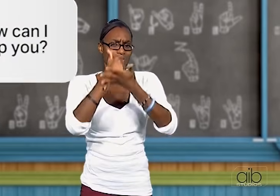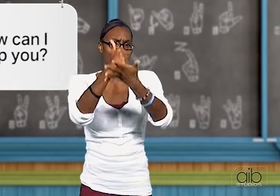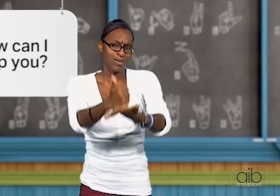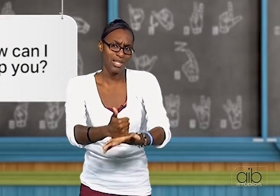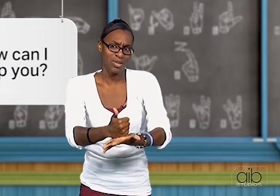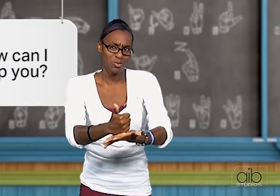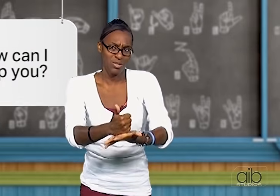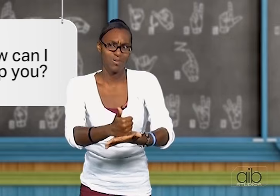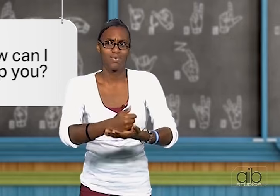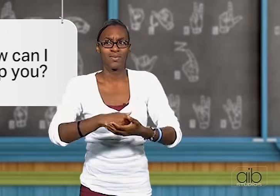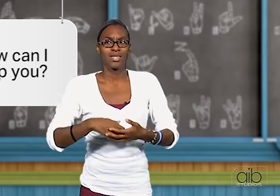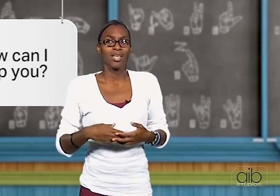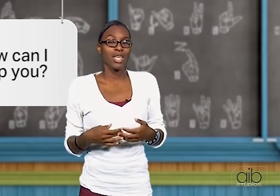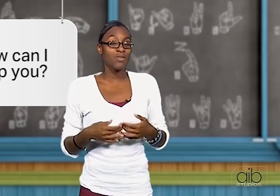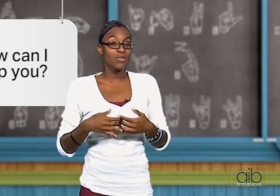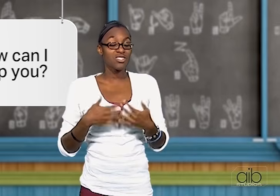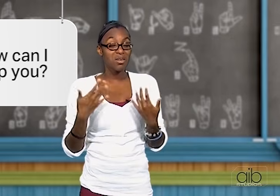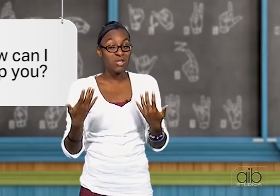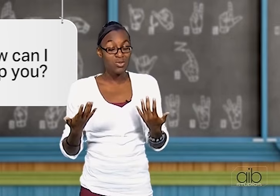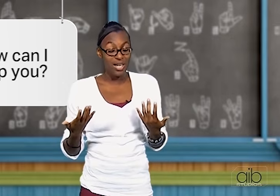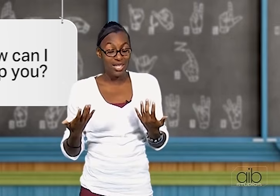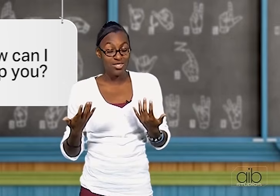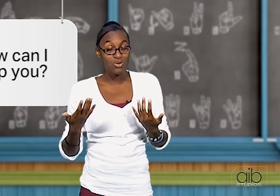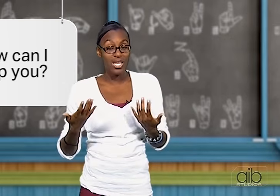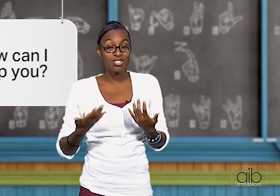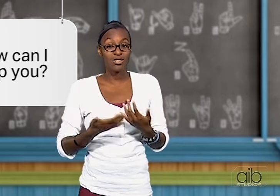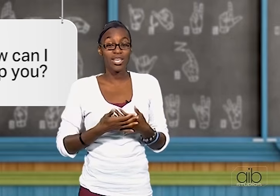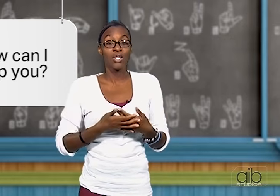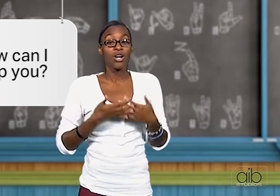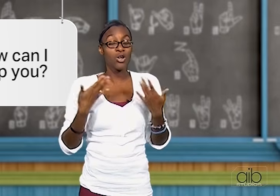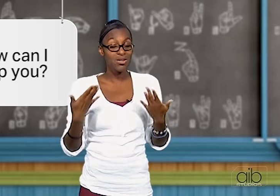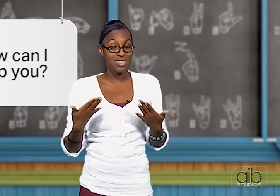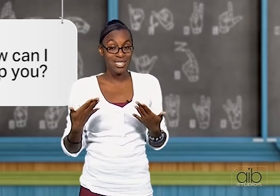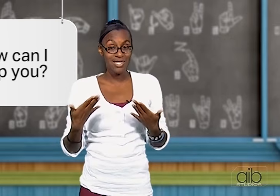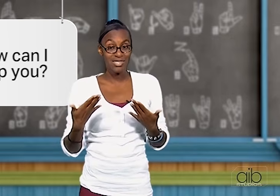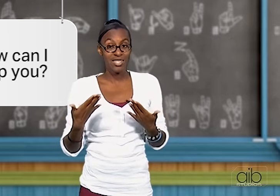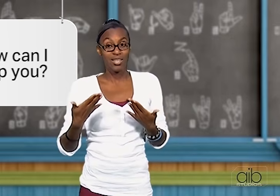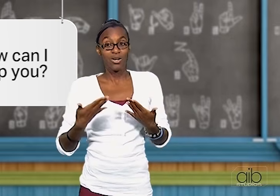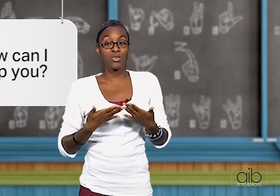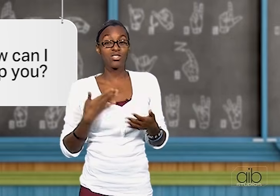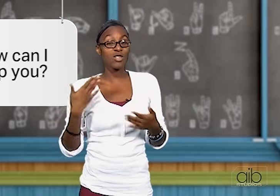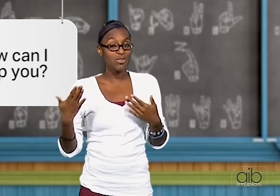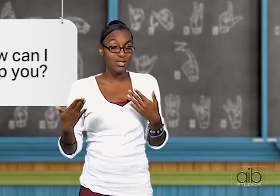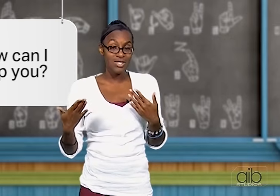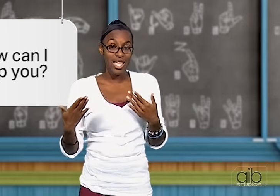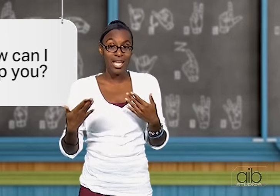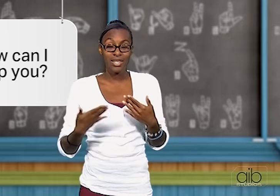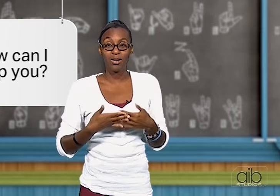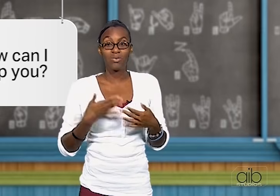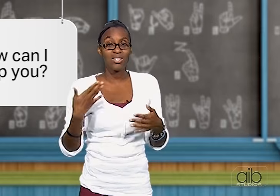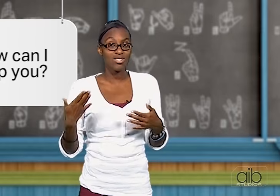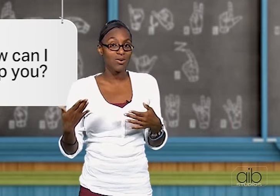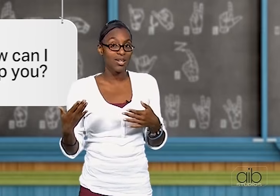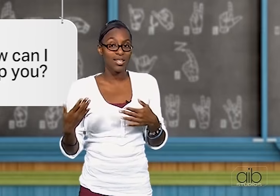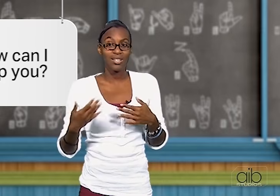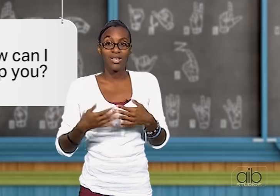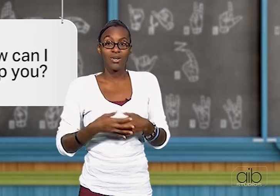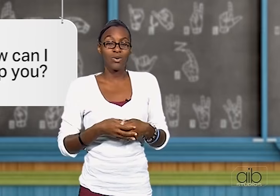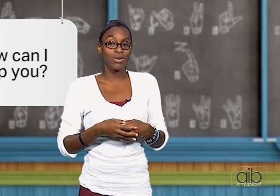How can I help you? And for some of you guys are like hostess or servers at like a restaurant or